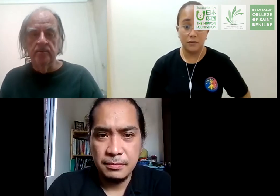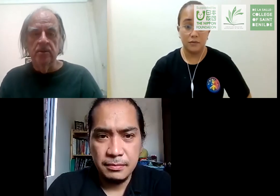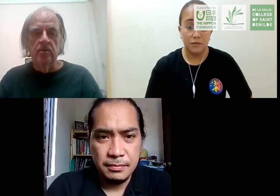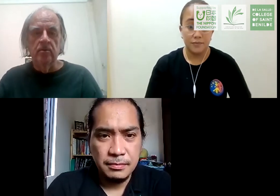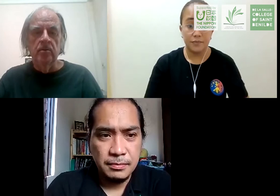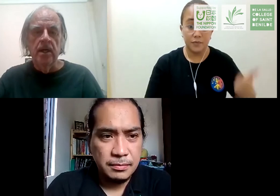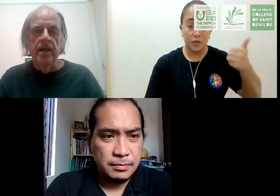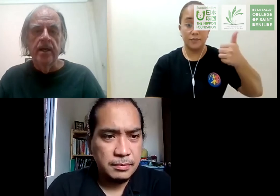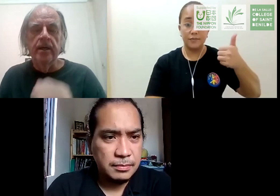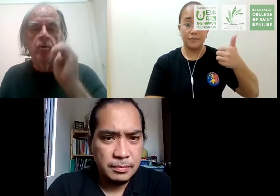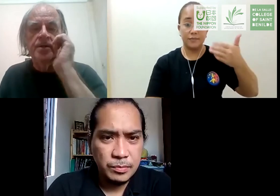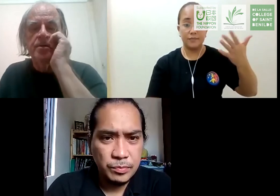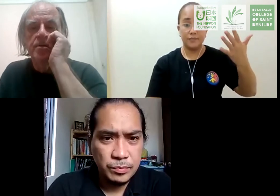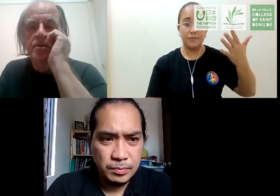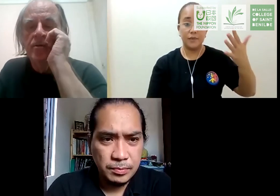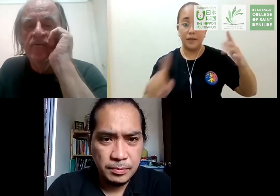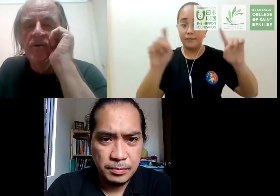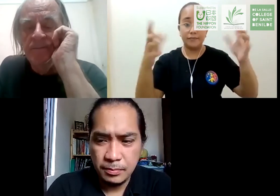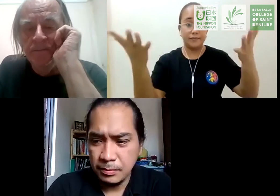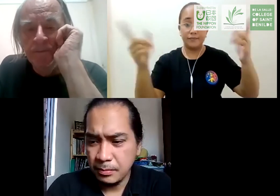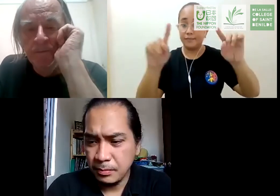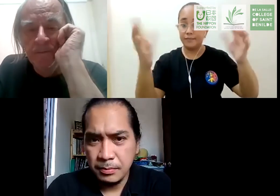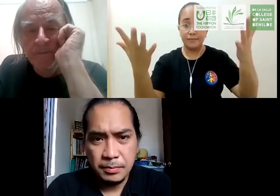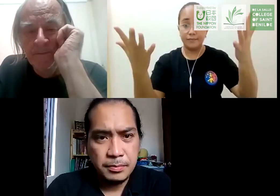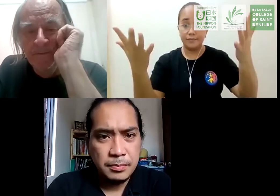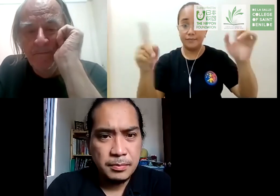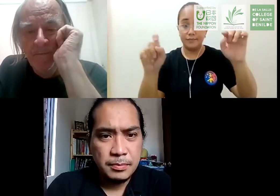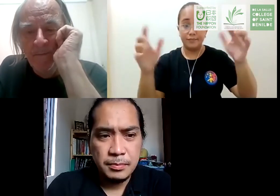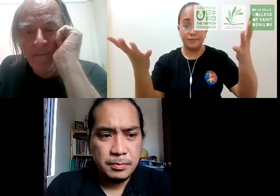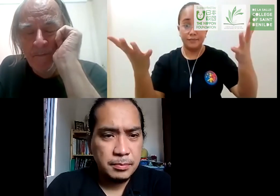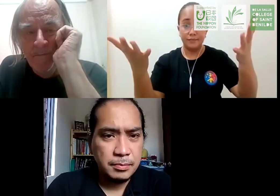Okay, so any questions so far?